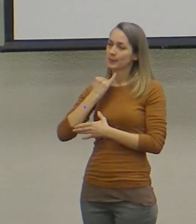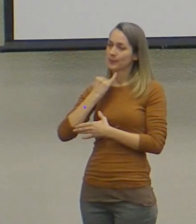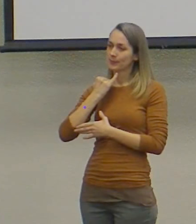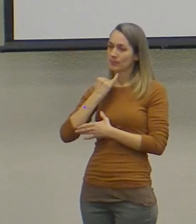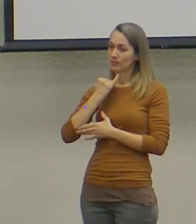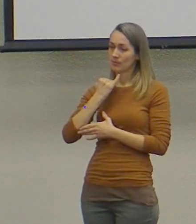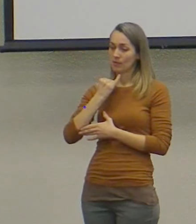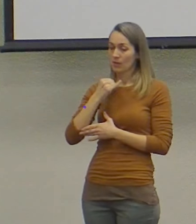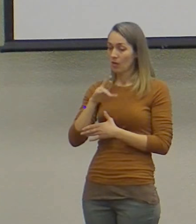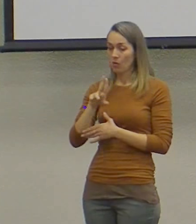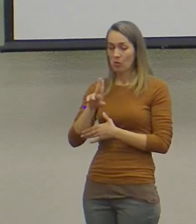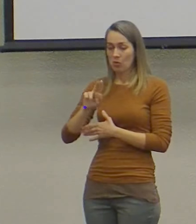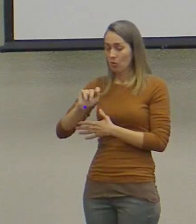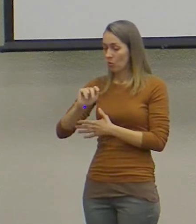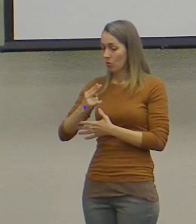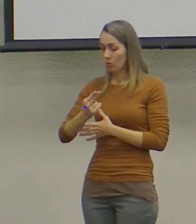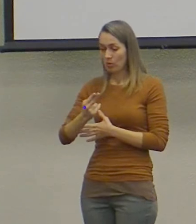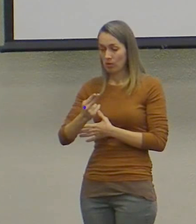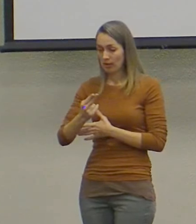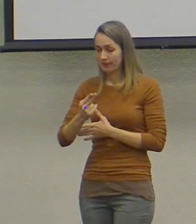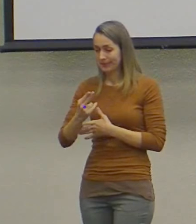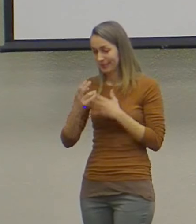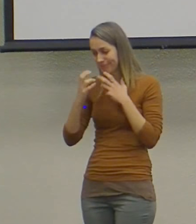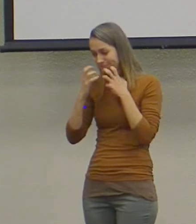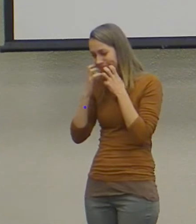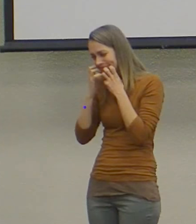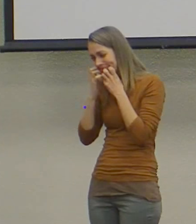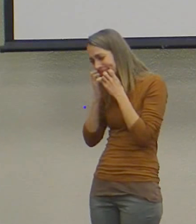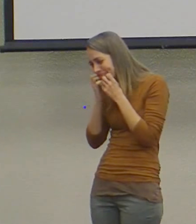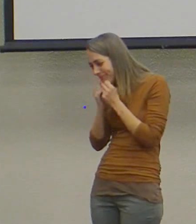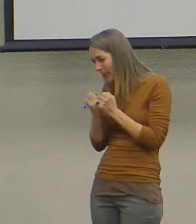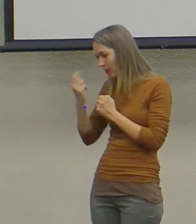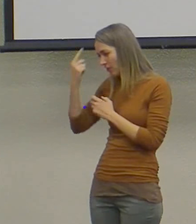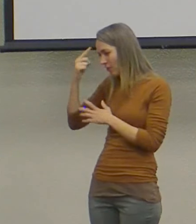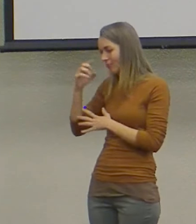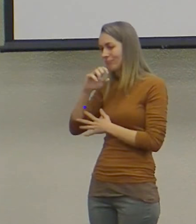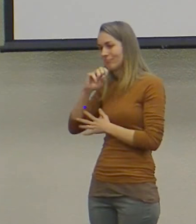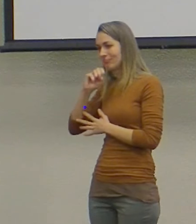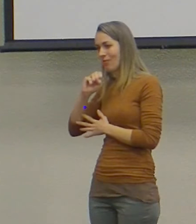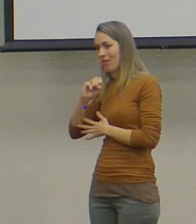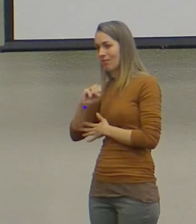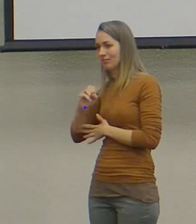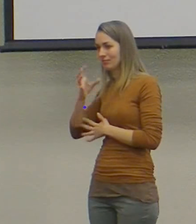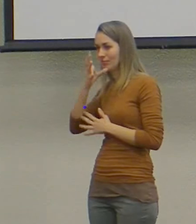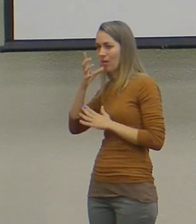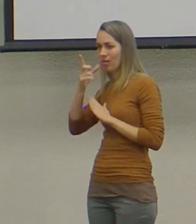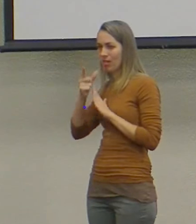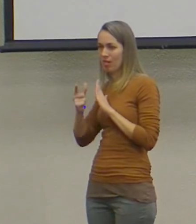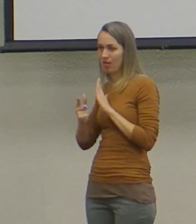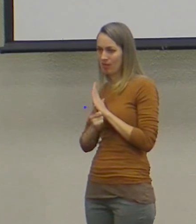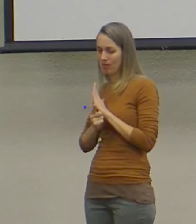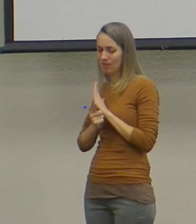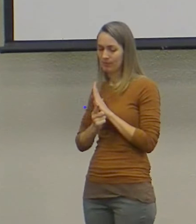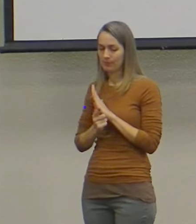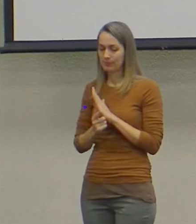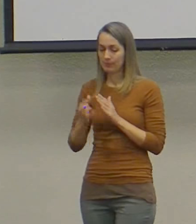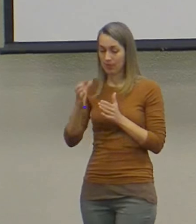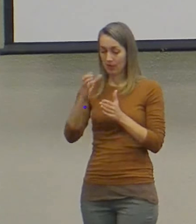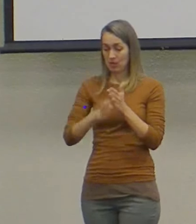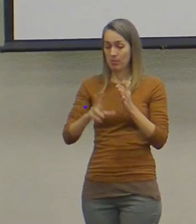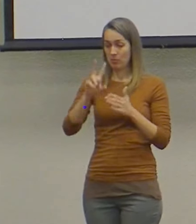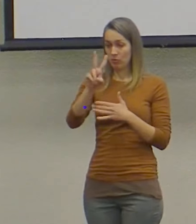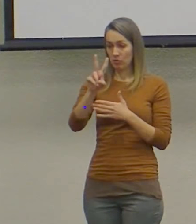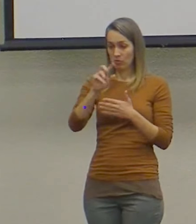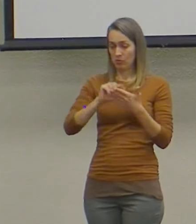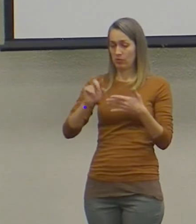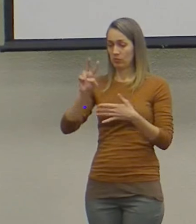You see, she doesn't falter in caring for her aging mother-in-law. In fact, as we move into chapter 2, in verse